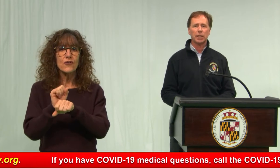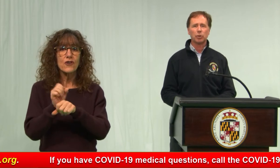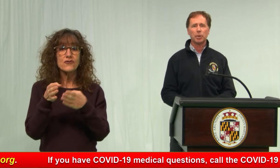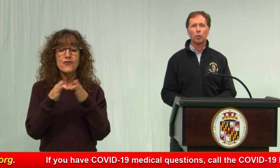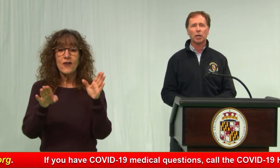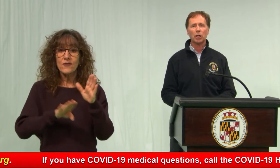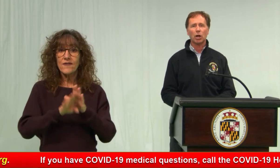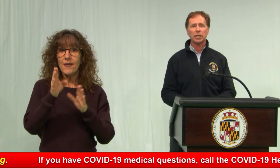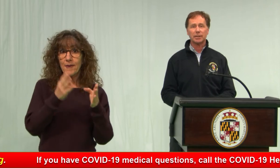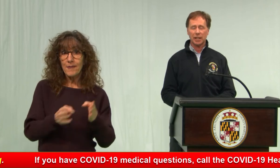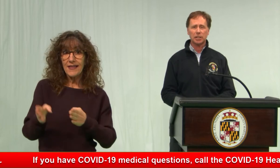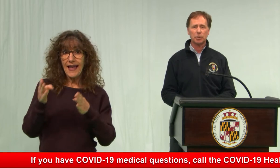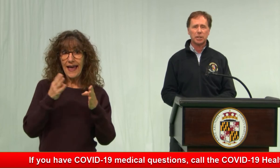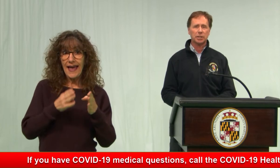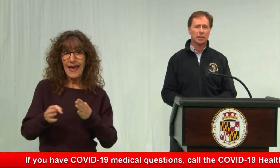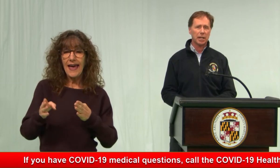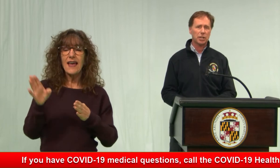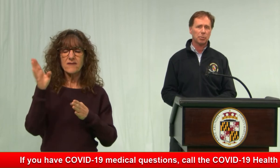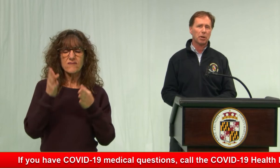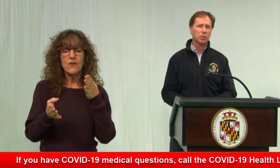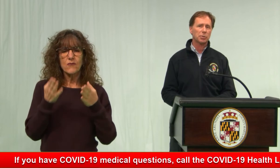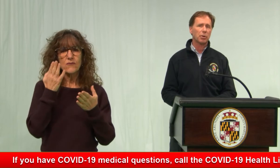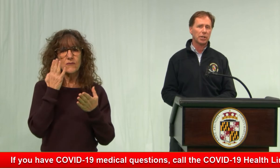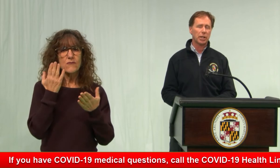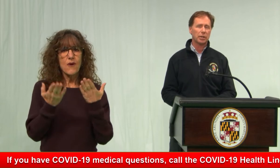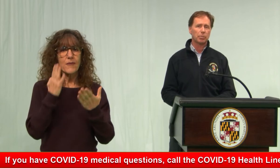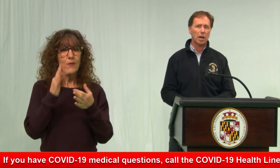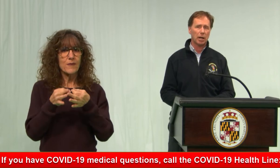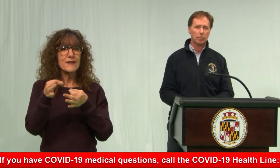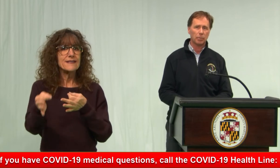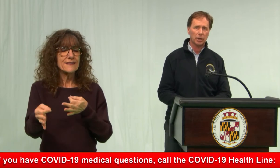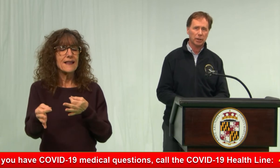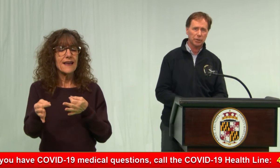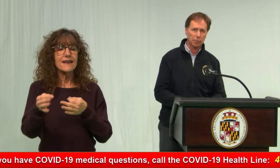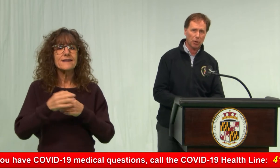development plan that we've been working on is likely to be delayed as a part of this project,